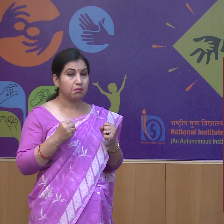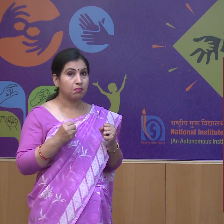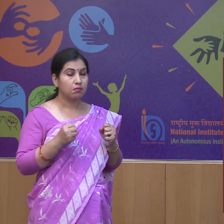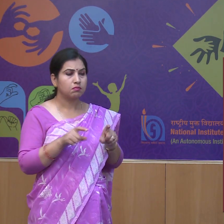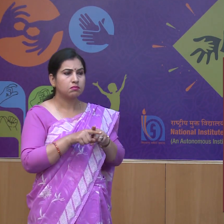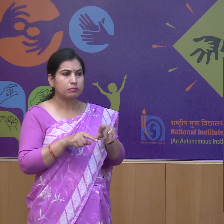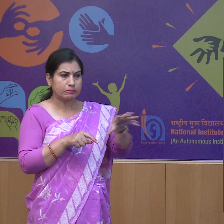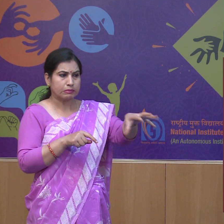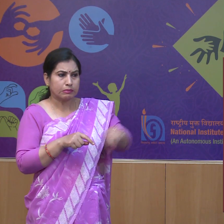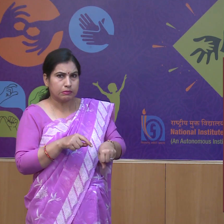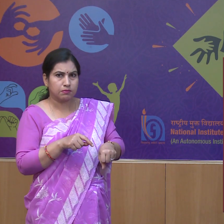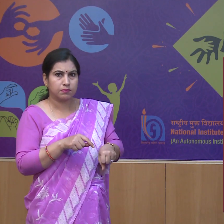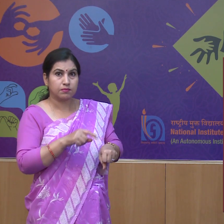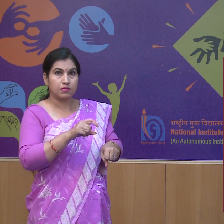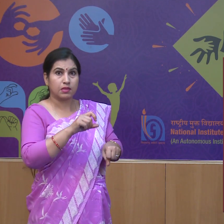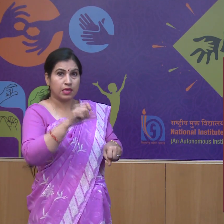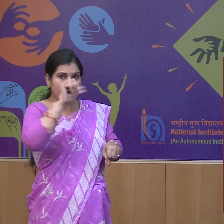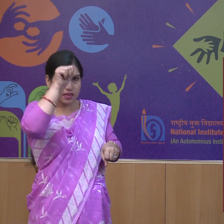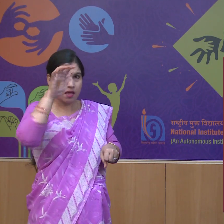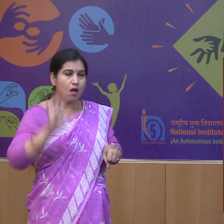to occupy the rest of India